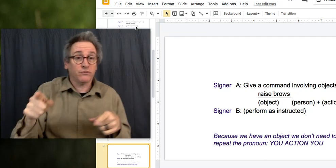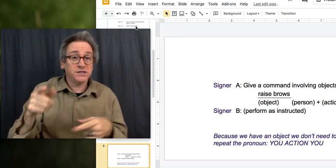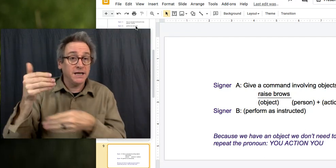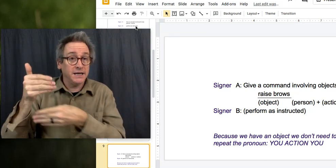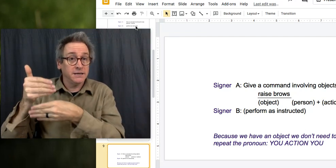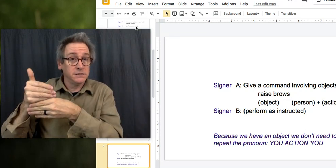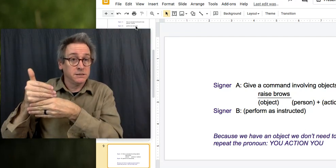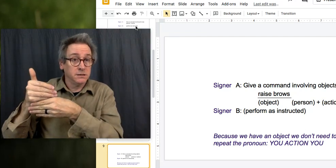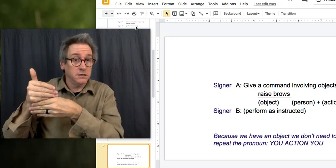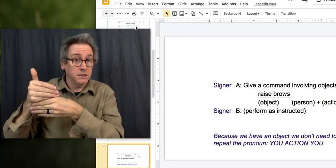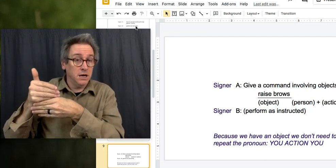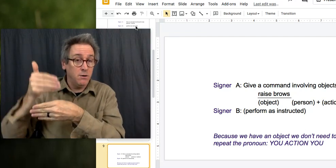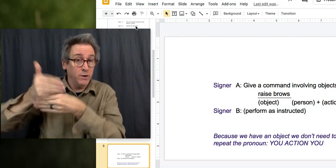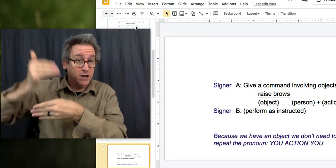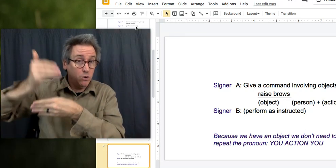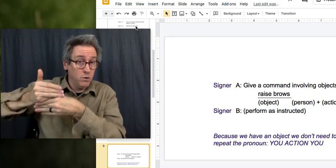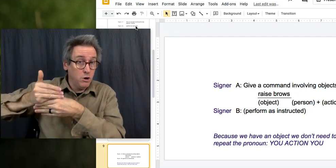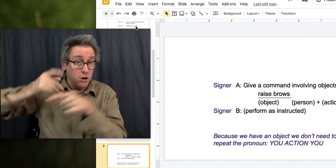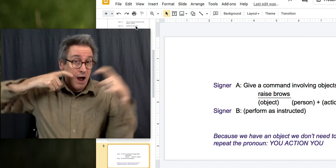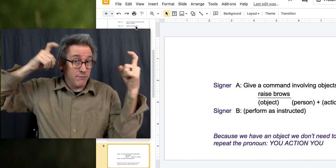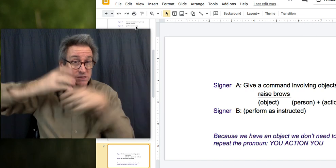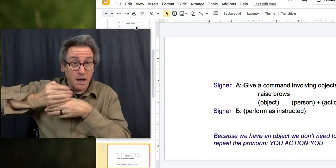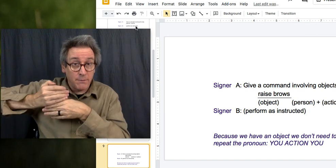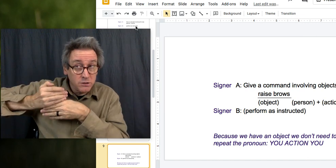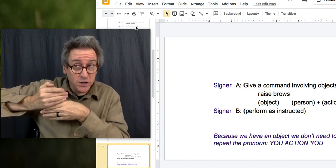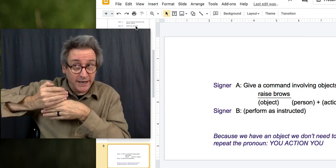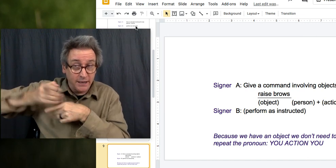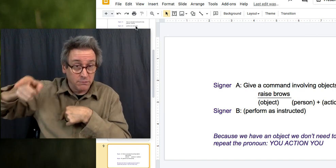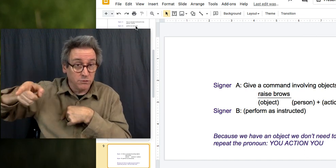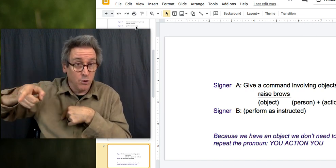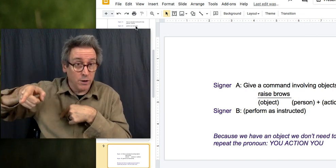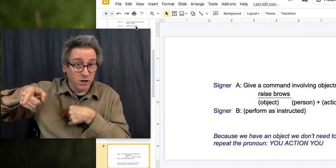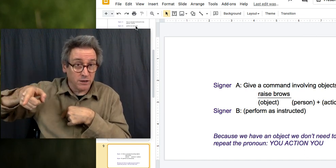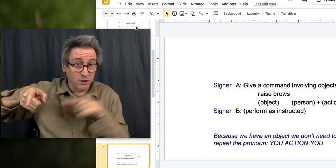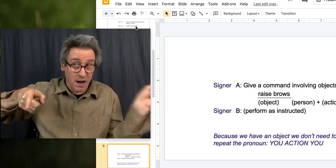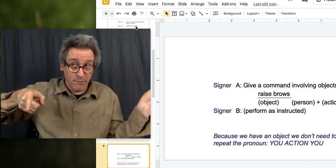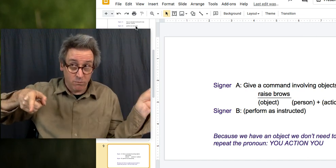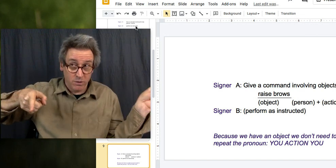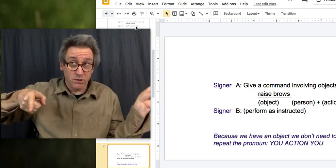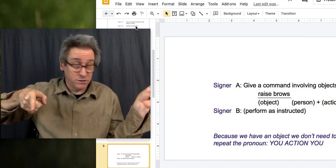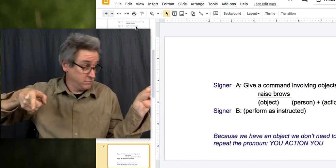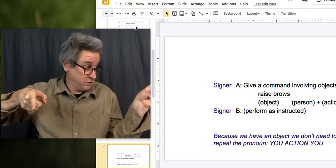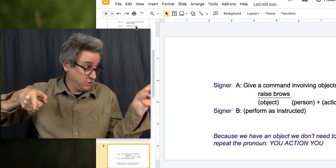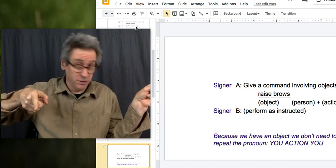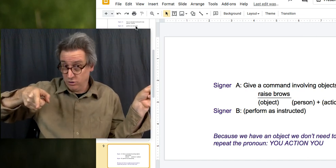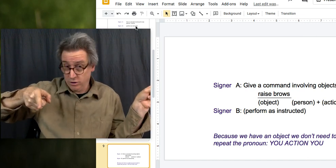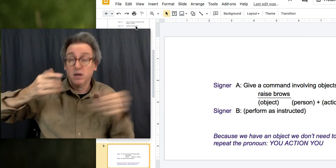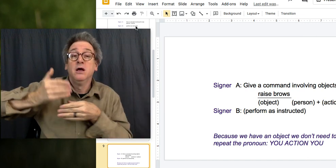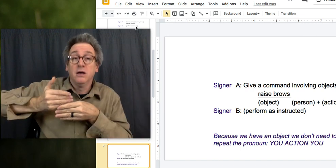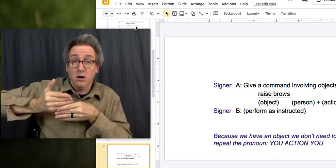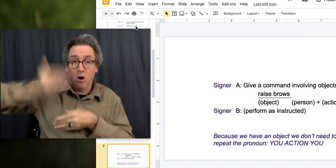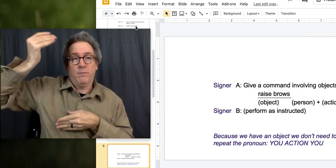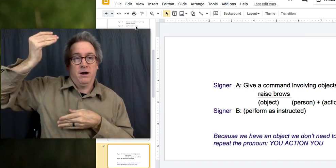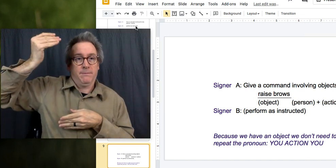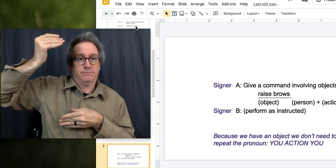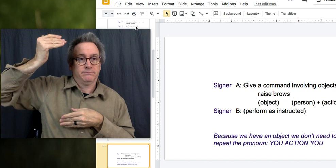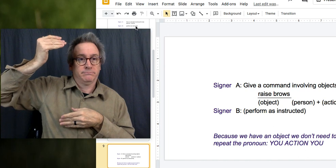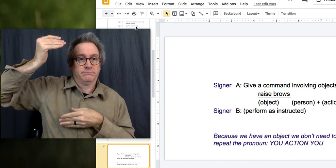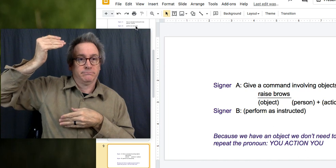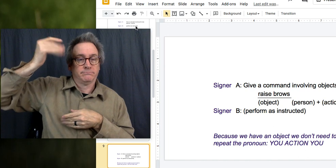So the first thing is window, eyebrows up, check in. Know what I'm talking about? Windows, good. Open